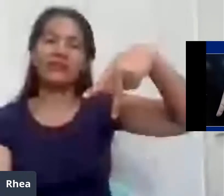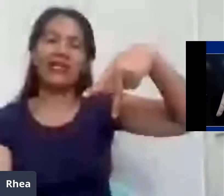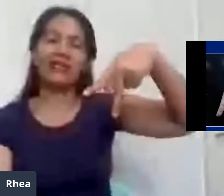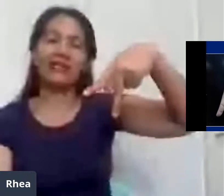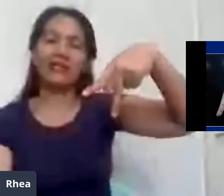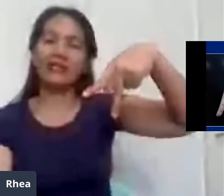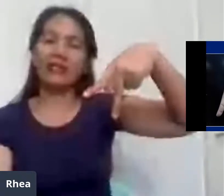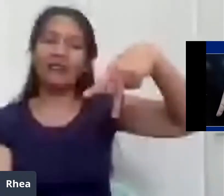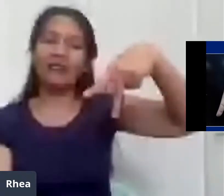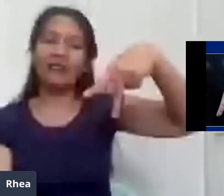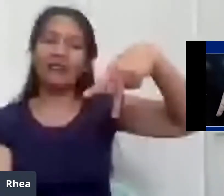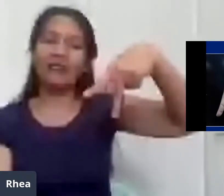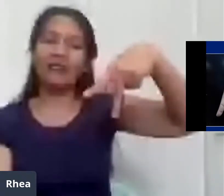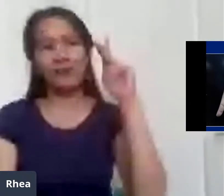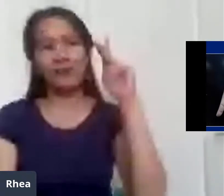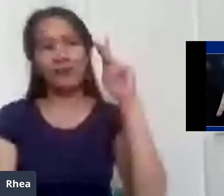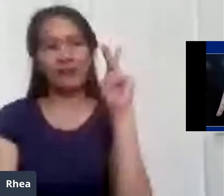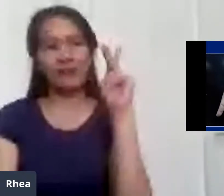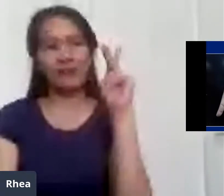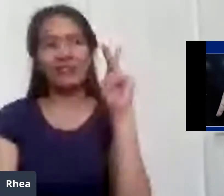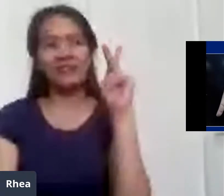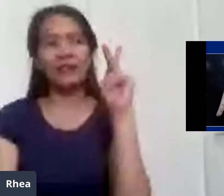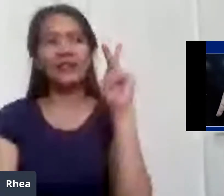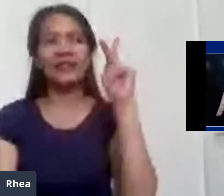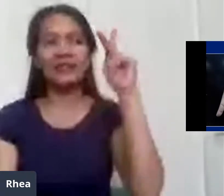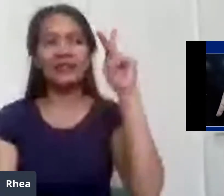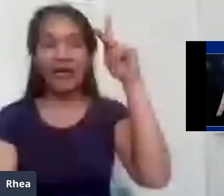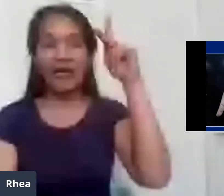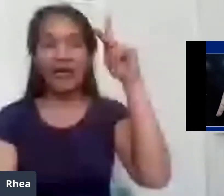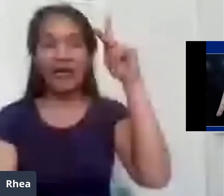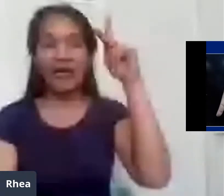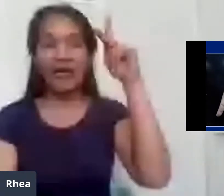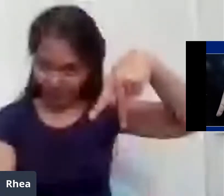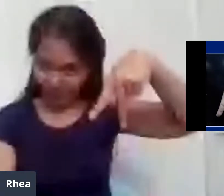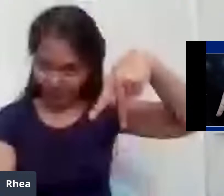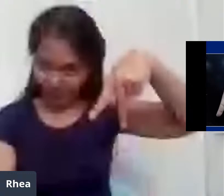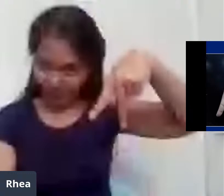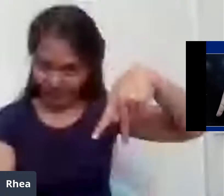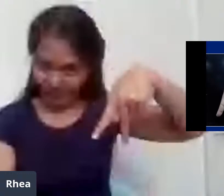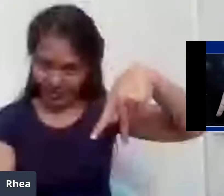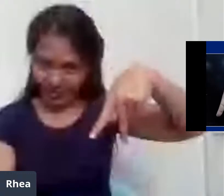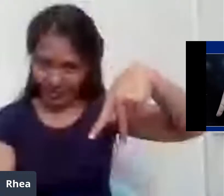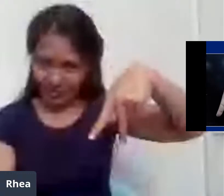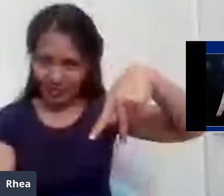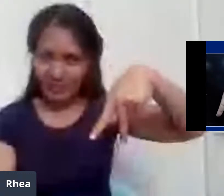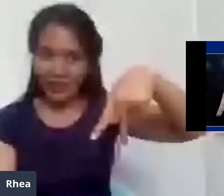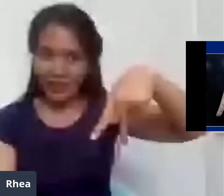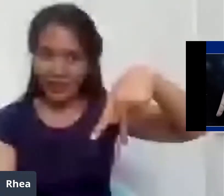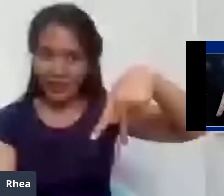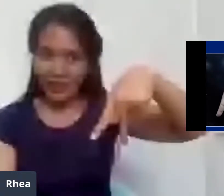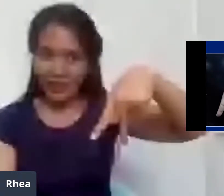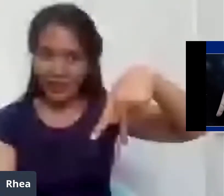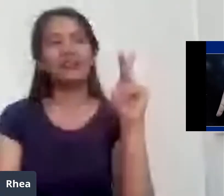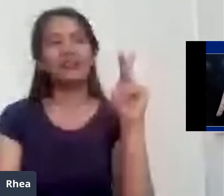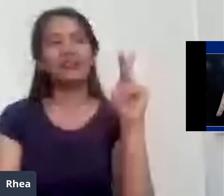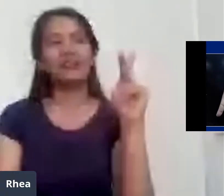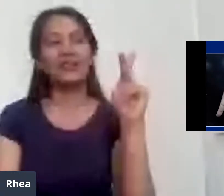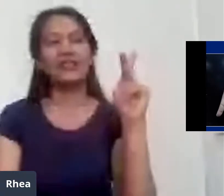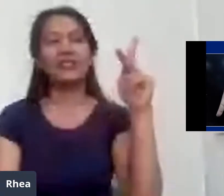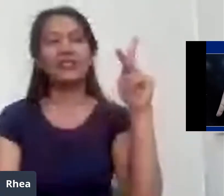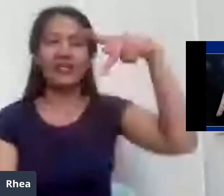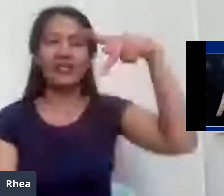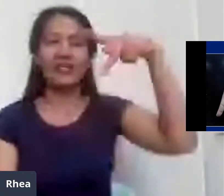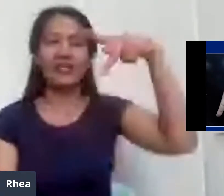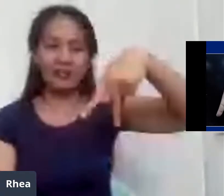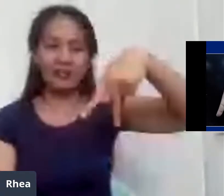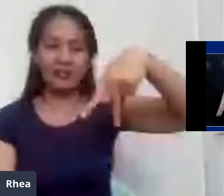it is like letter K, but it is pointing downward. They are similar, but the letter K is